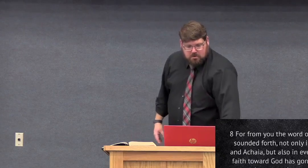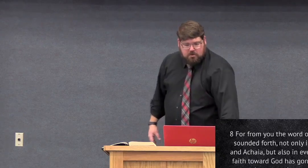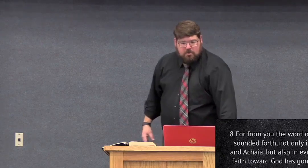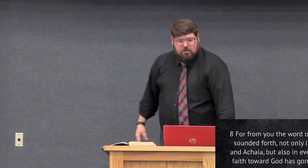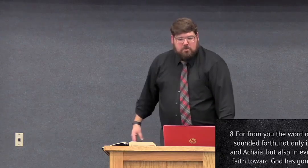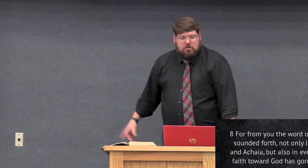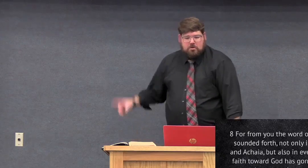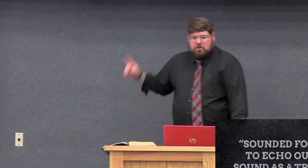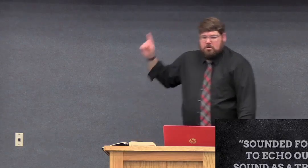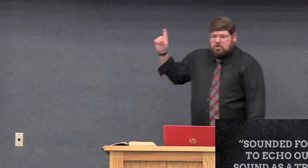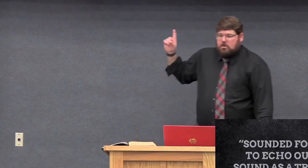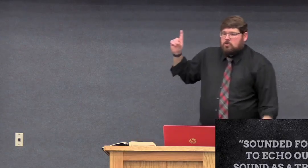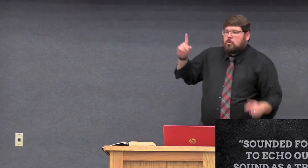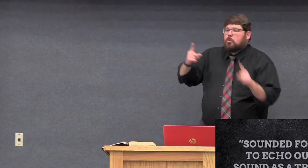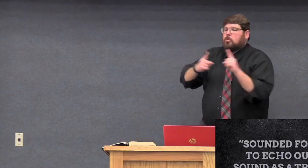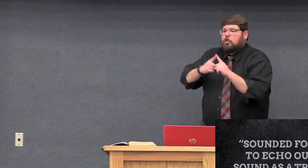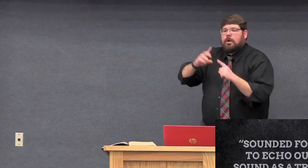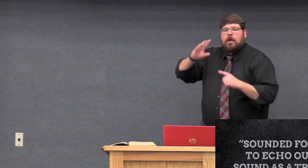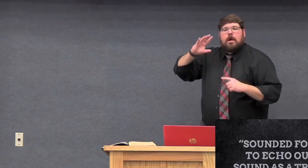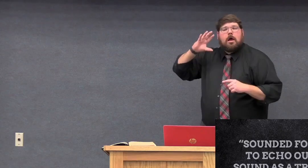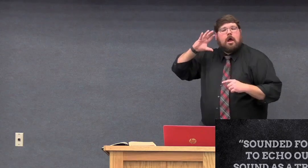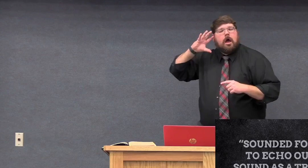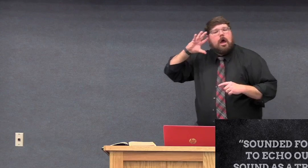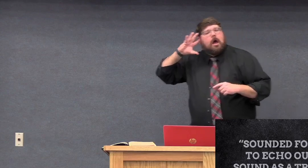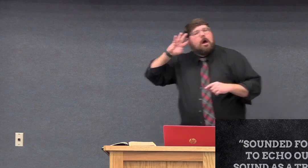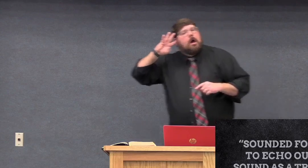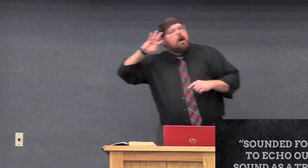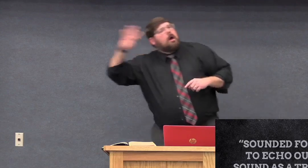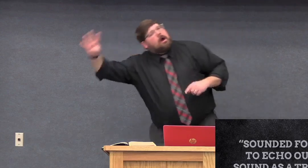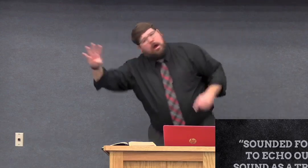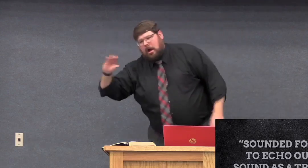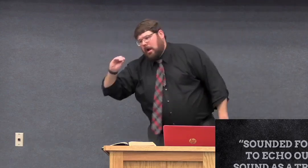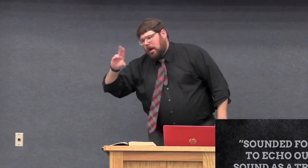out their faith. So to sound forth.